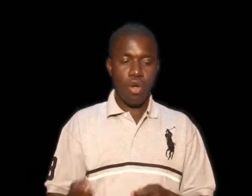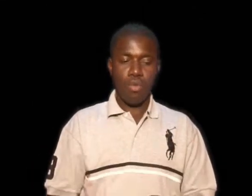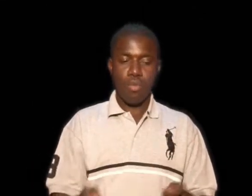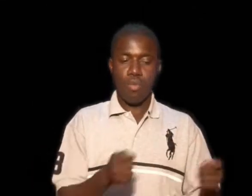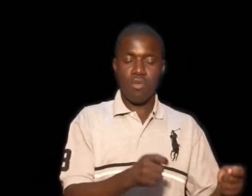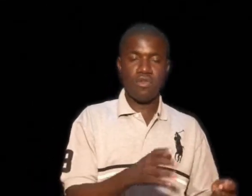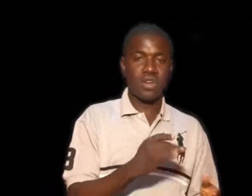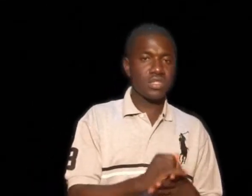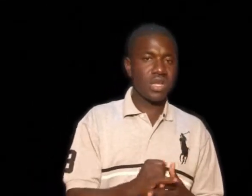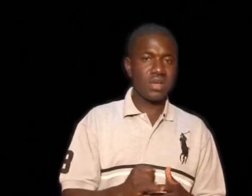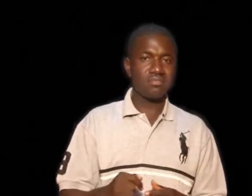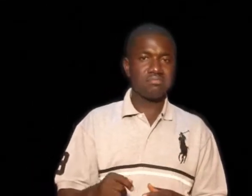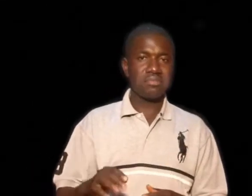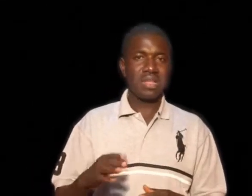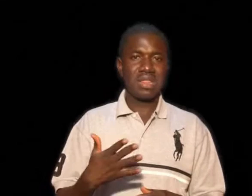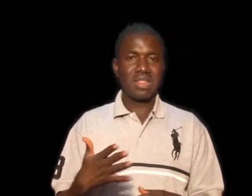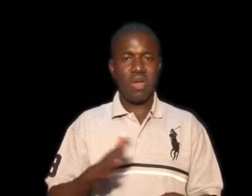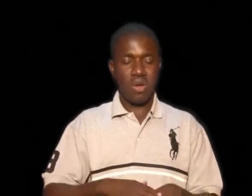Move the obstacles, not the person.